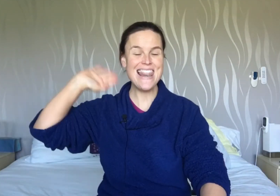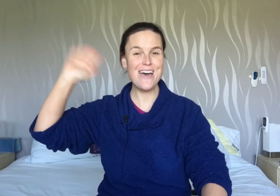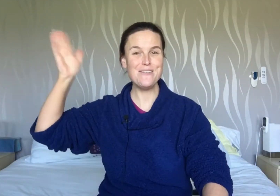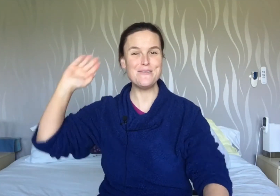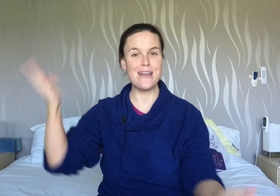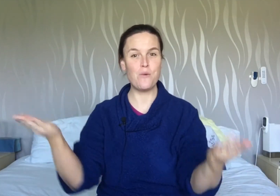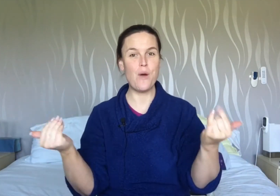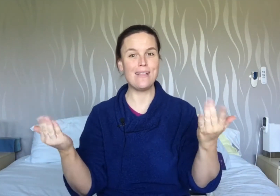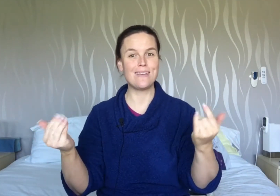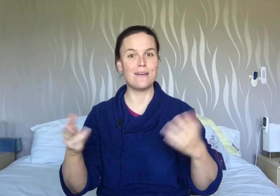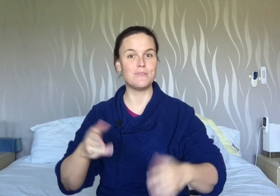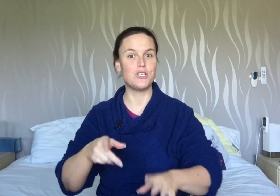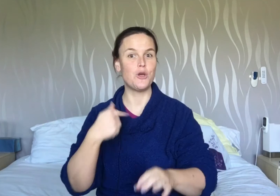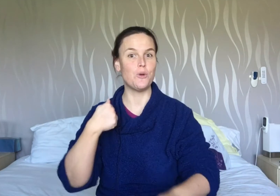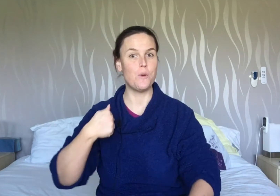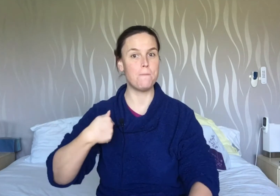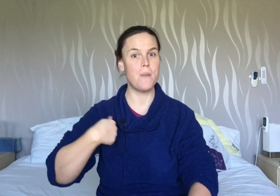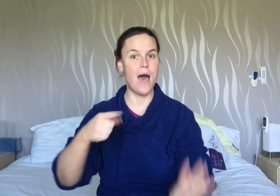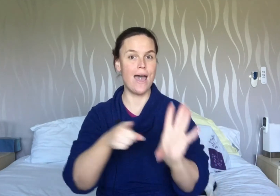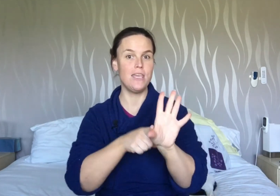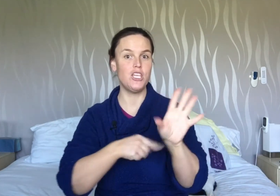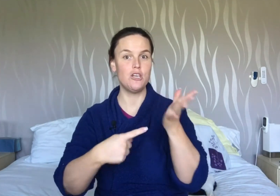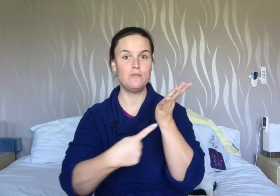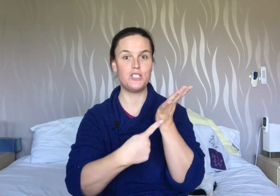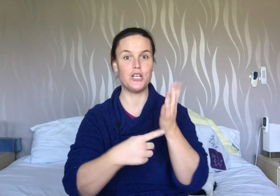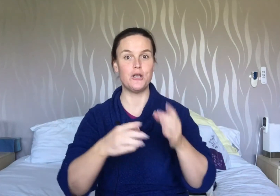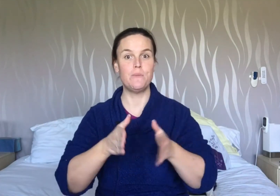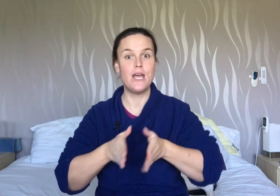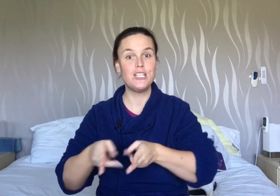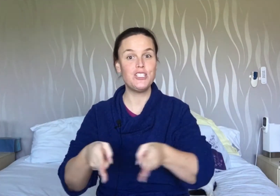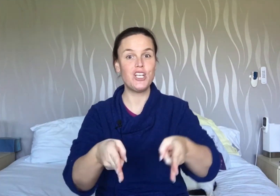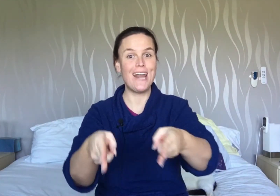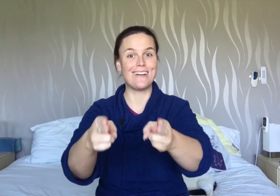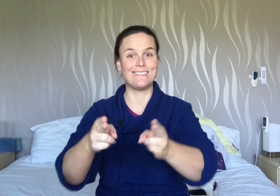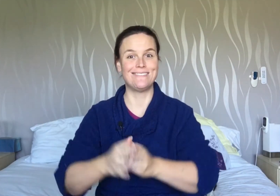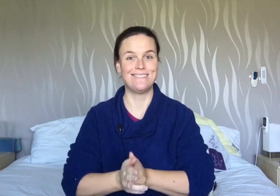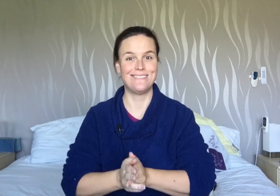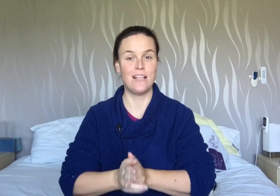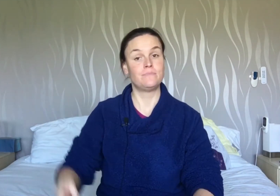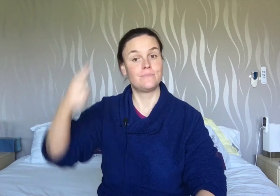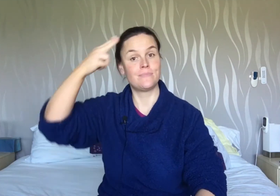Hello and welcome to my YouTube channel.